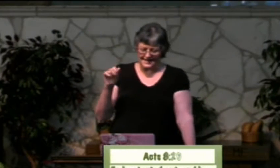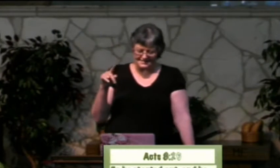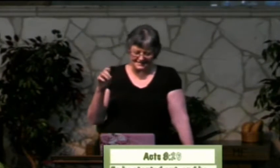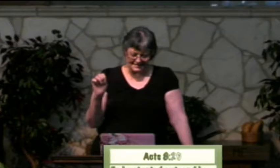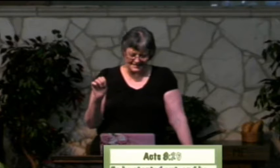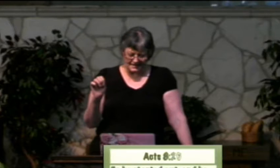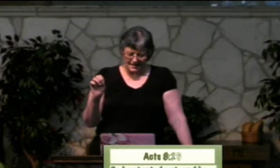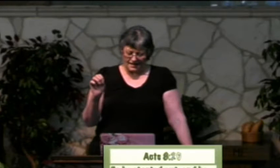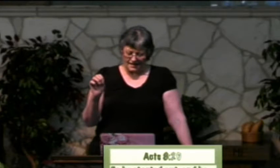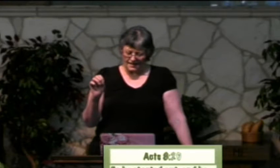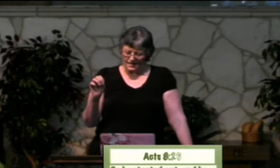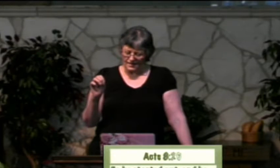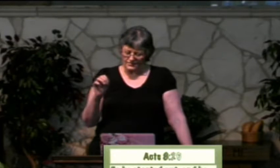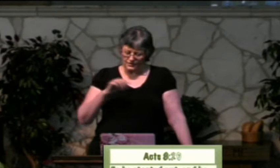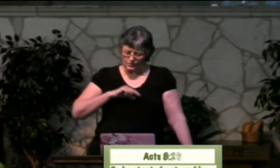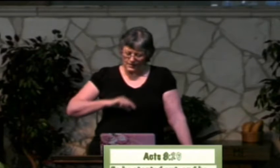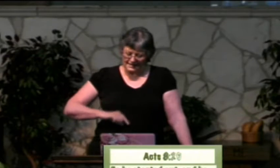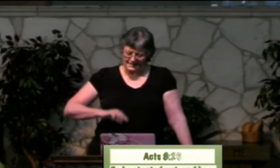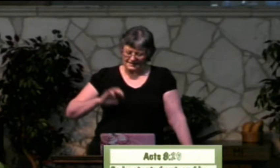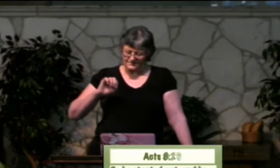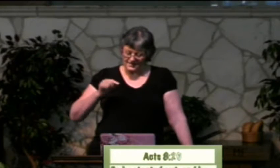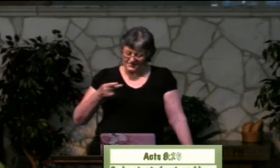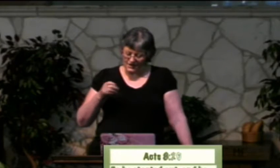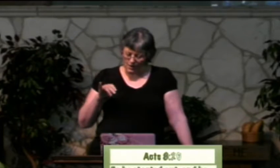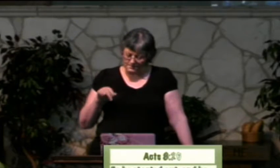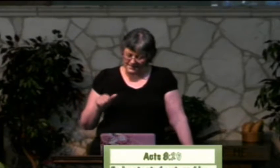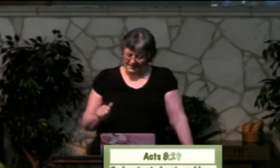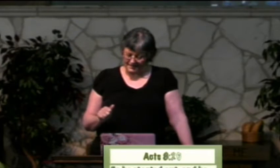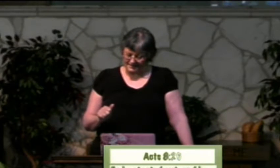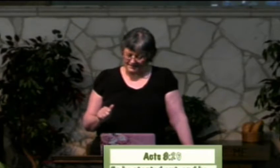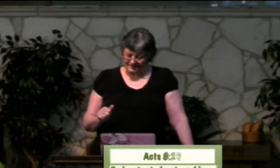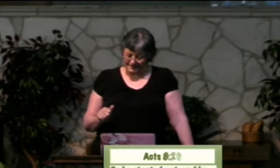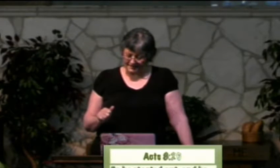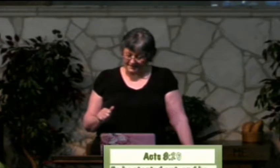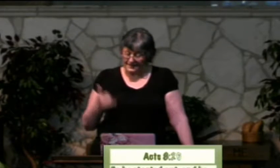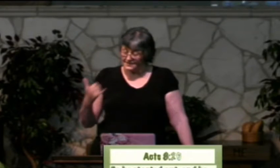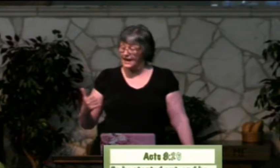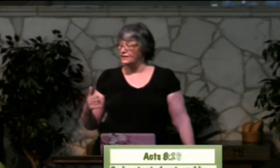Candace, the queen of Ethiopia. Now,